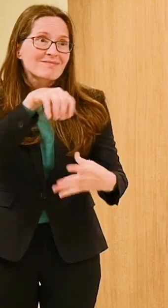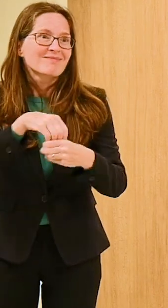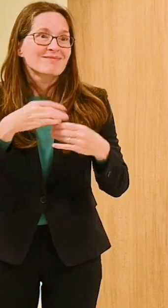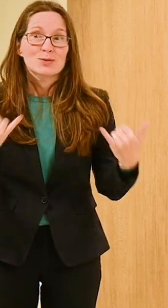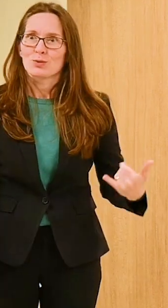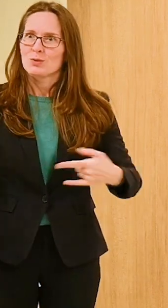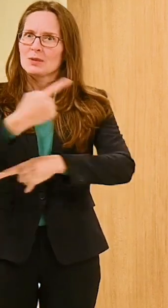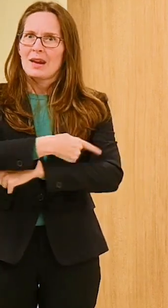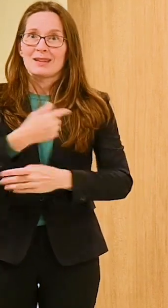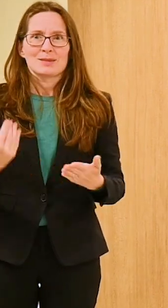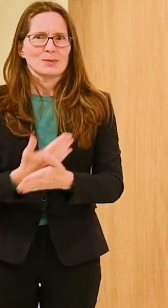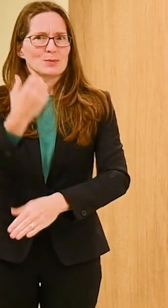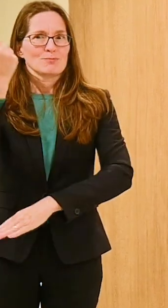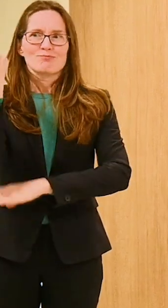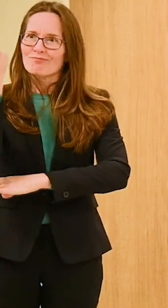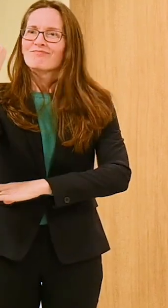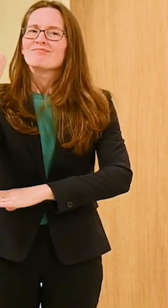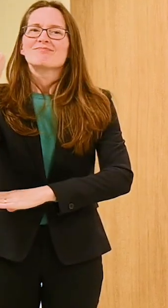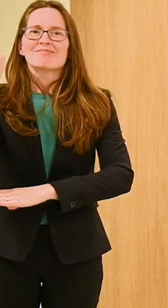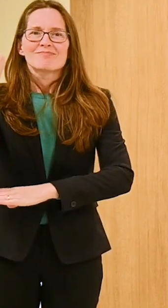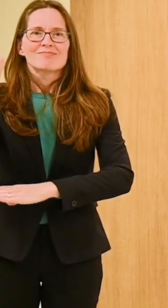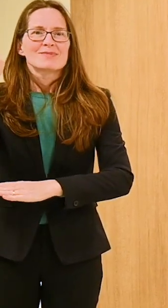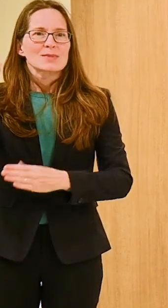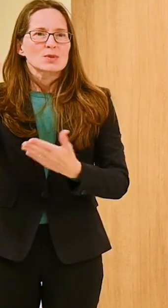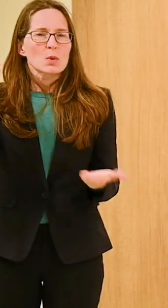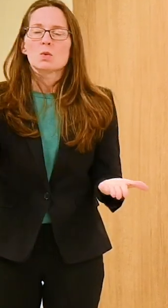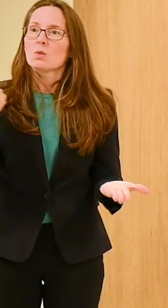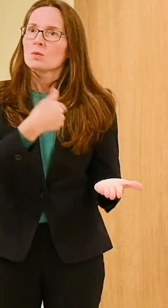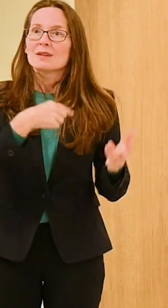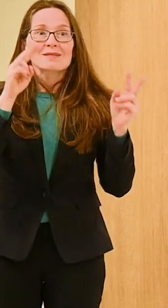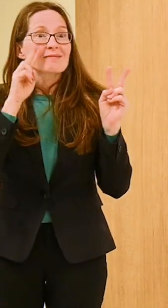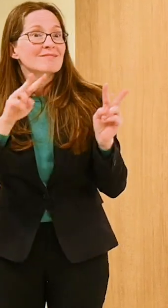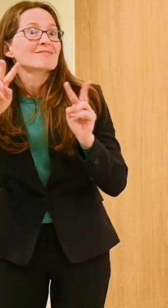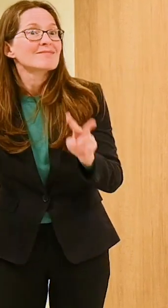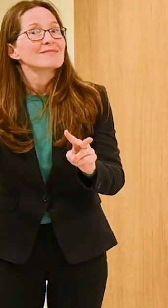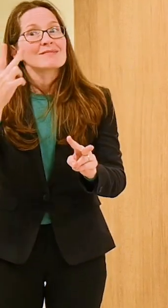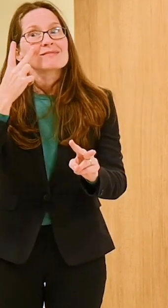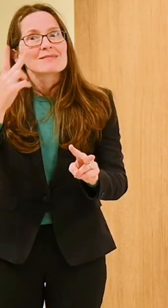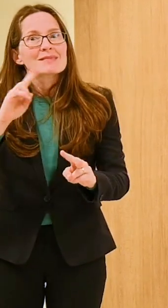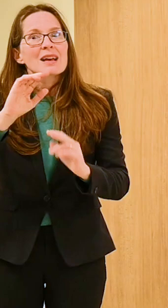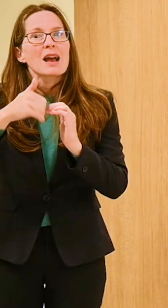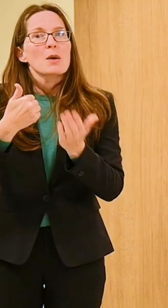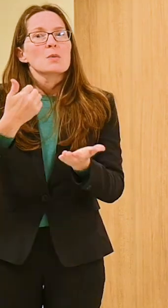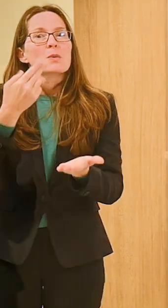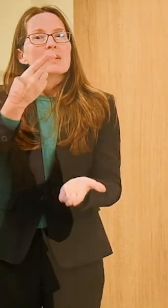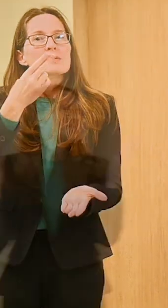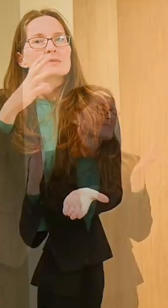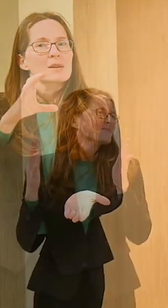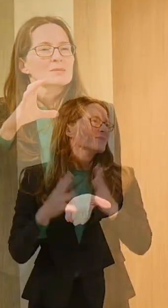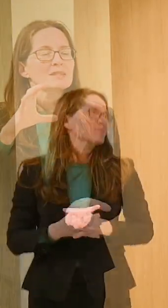to continuing to work together to enhance the care that we provide for Howard County and the region. Thank you very much.